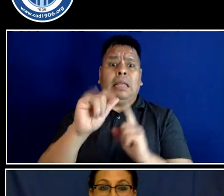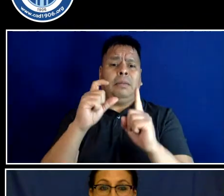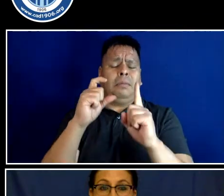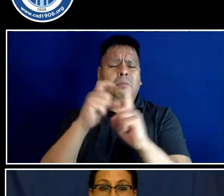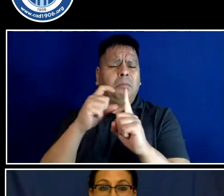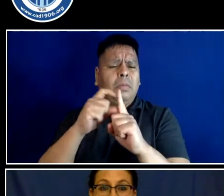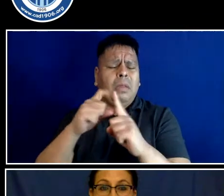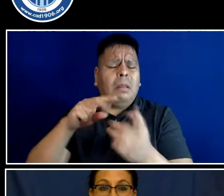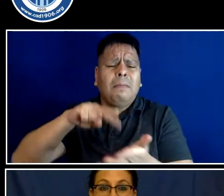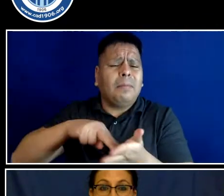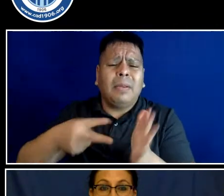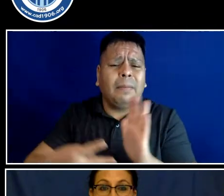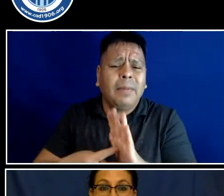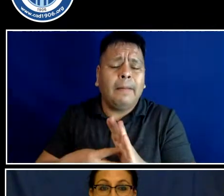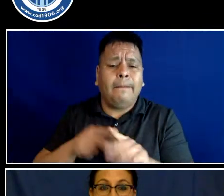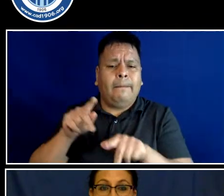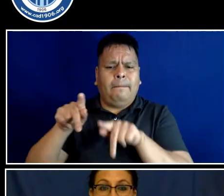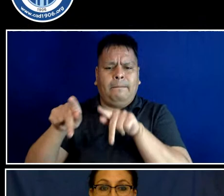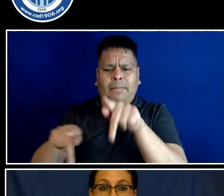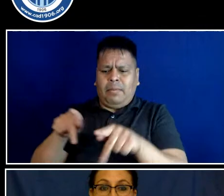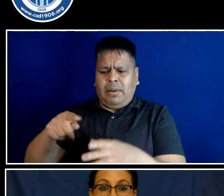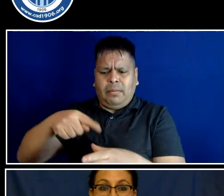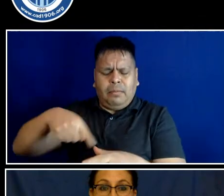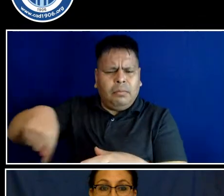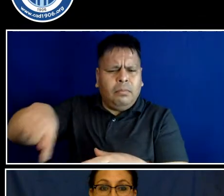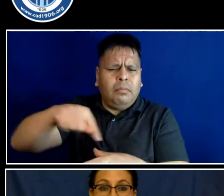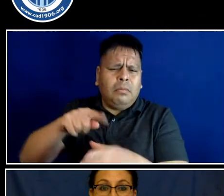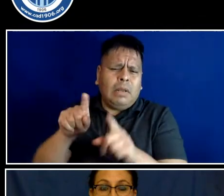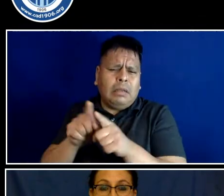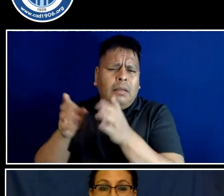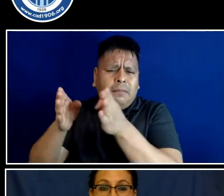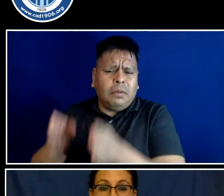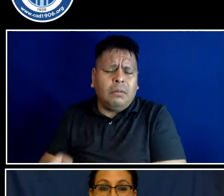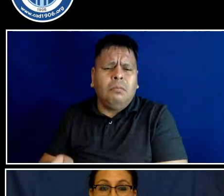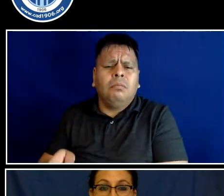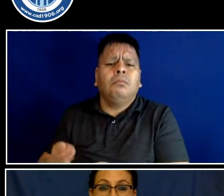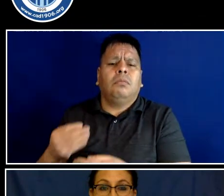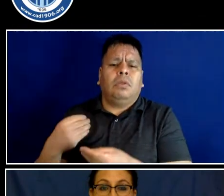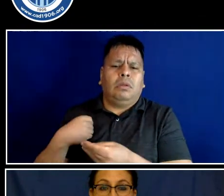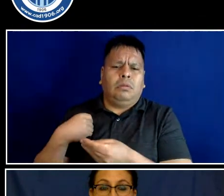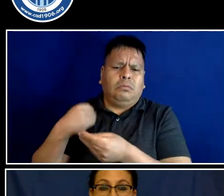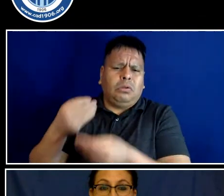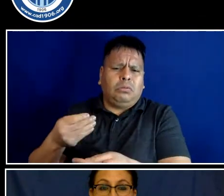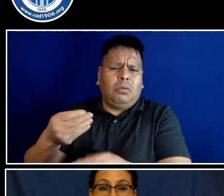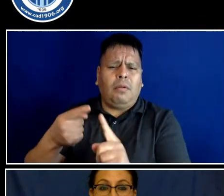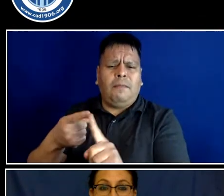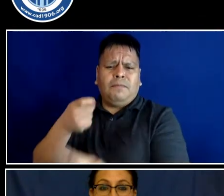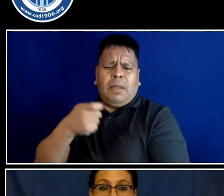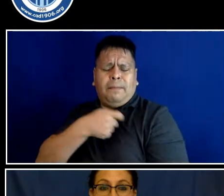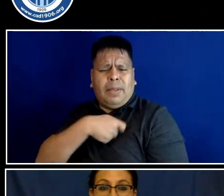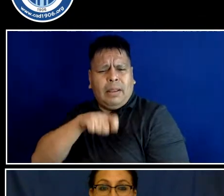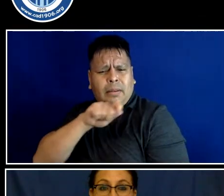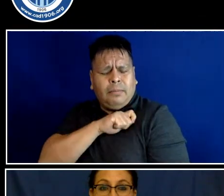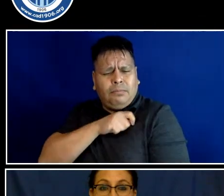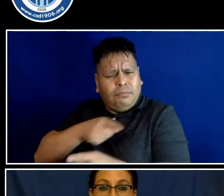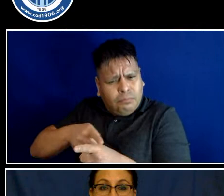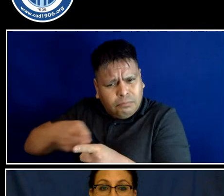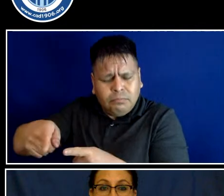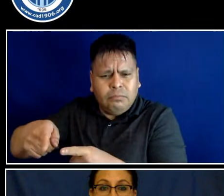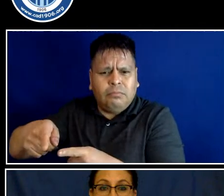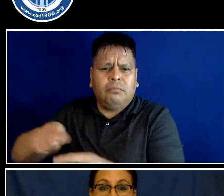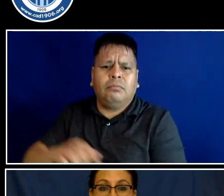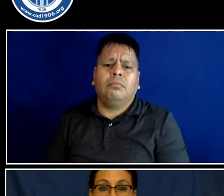was known as New Spain, and that's when it was under Spain's rule. So that term, or those two terms, came into use